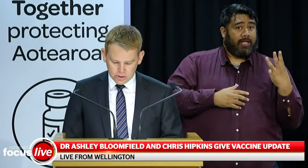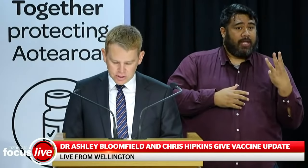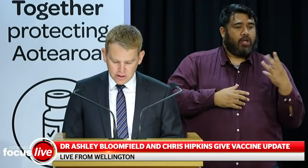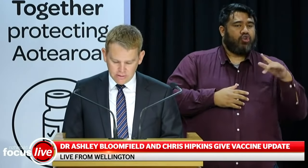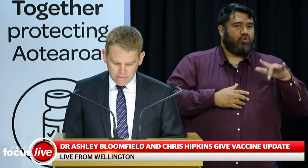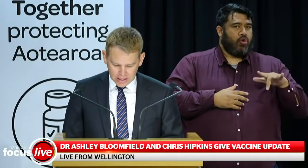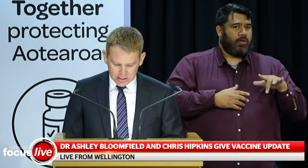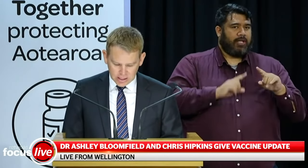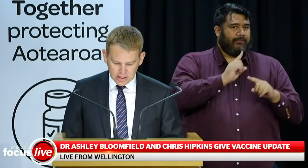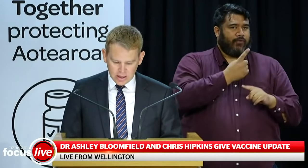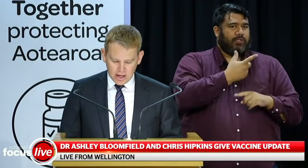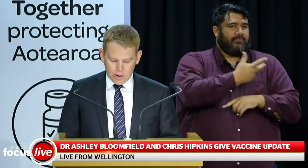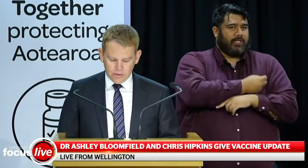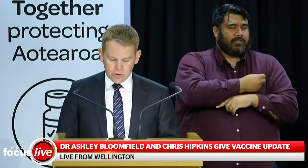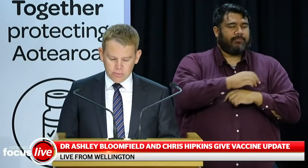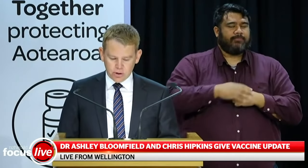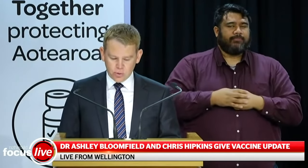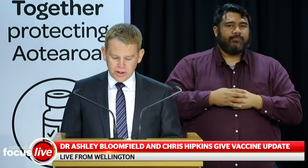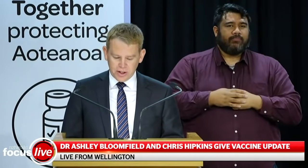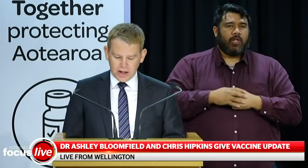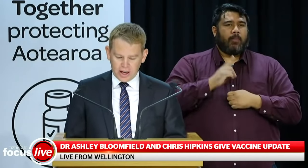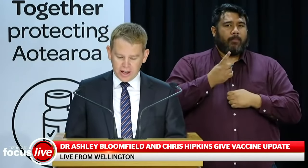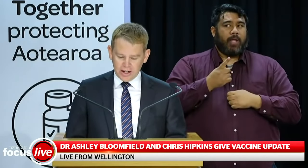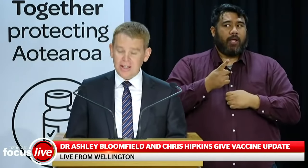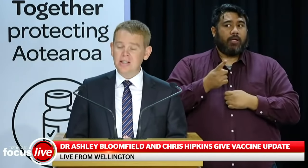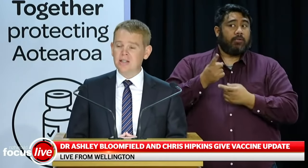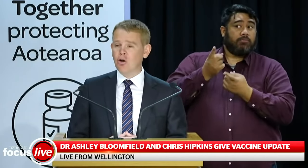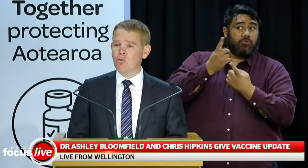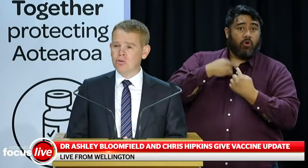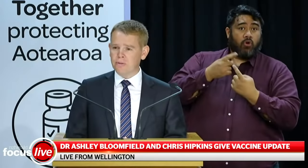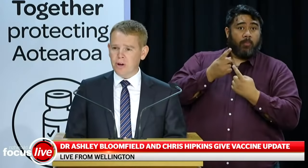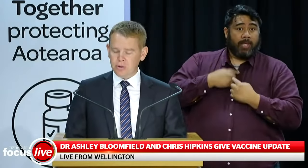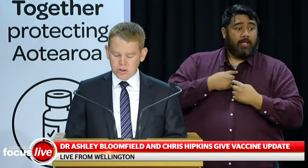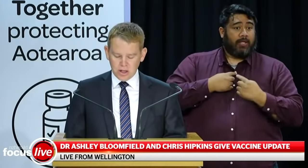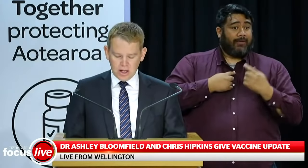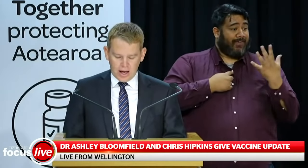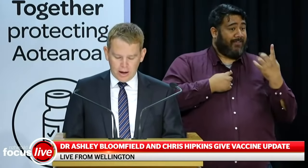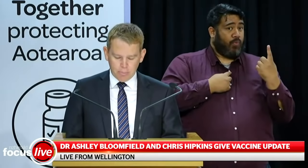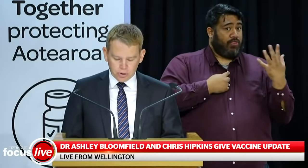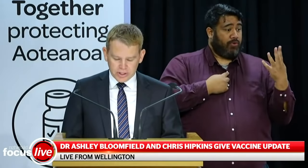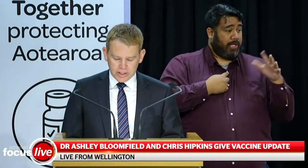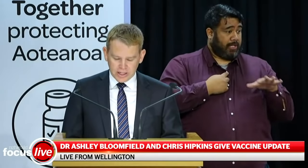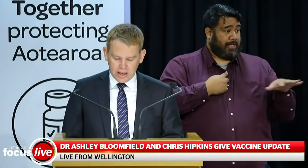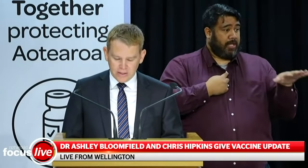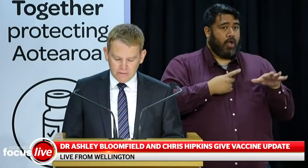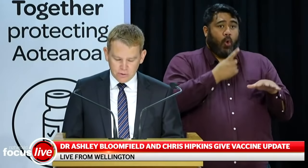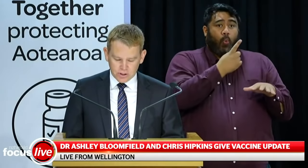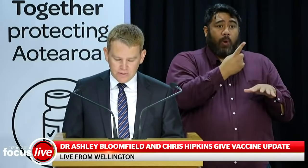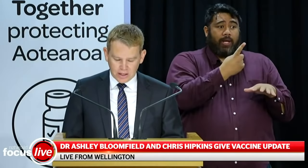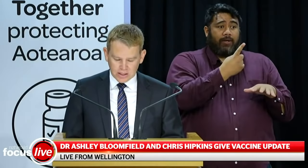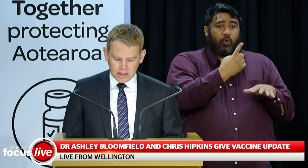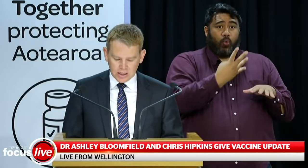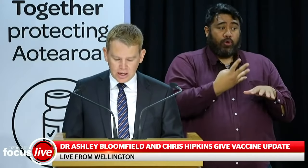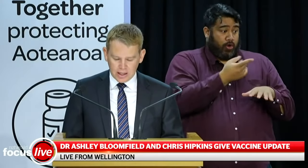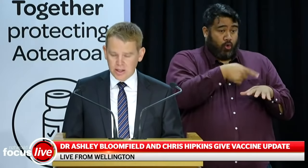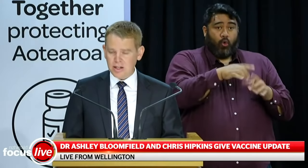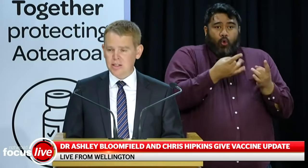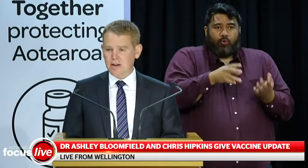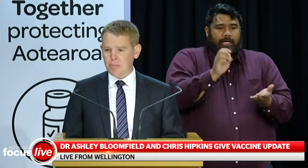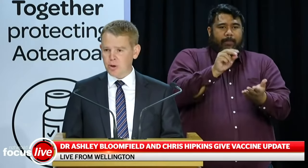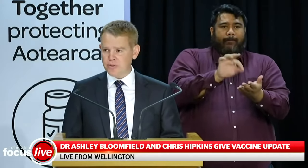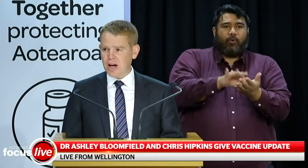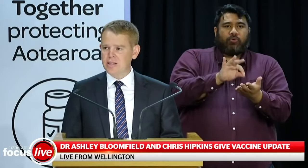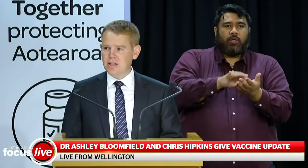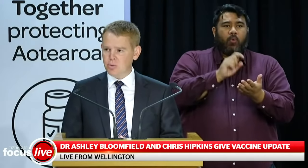their first vaccine. However, I'm assured that at least a quarter of those are booked in to get their first vaccine in the